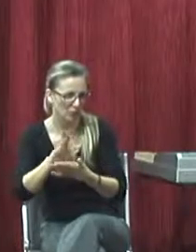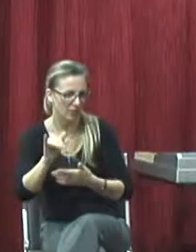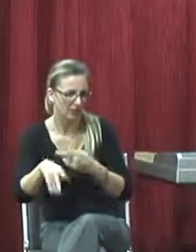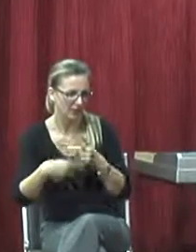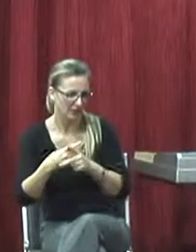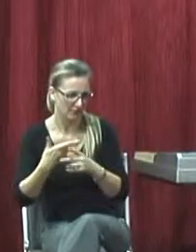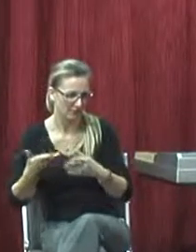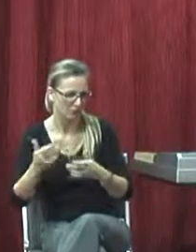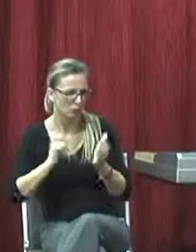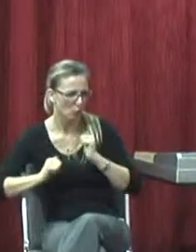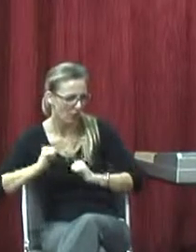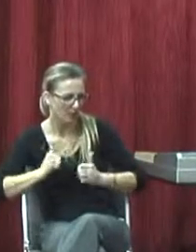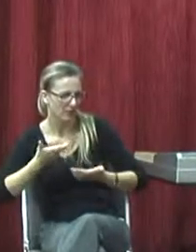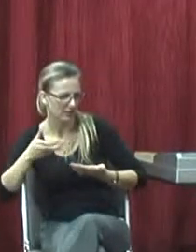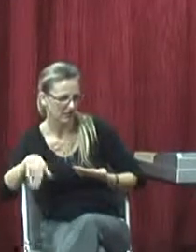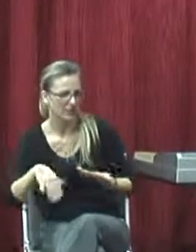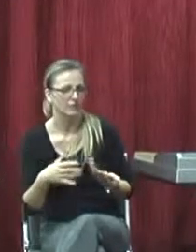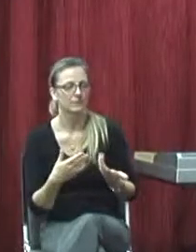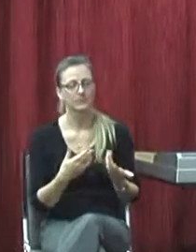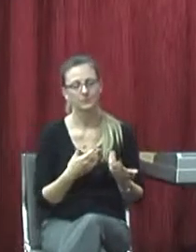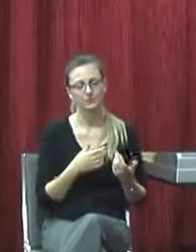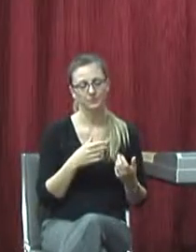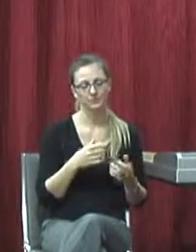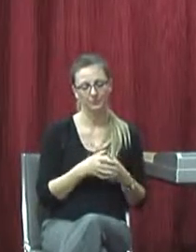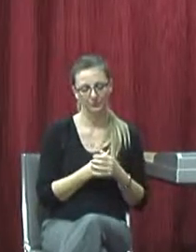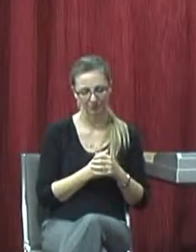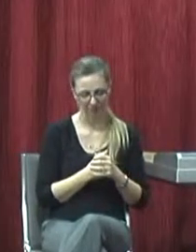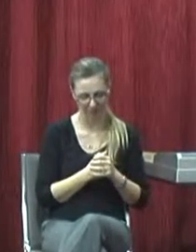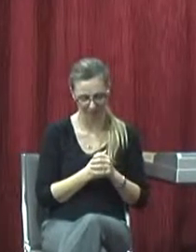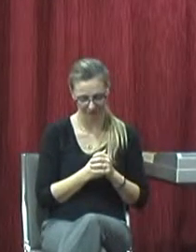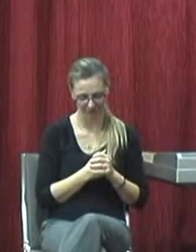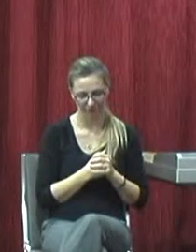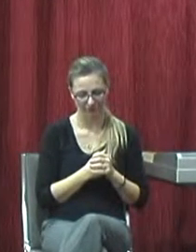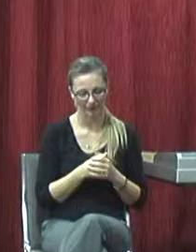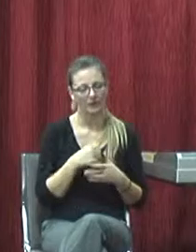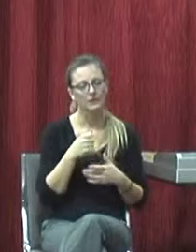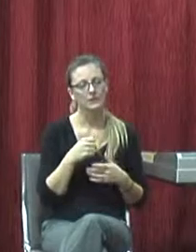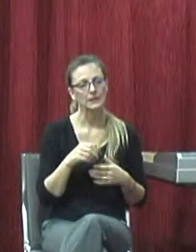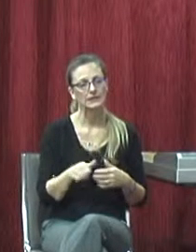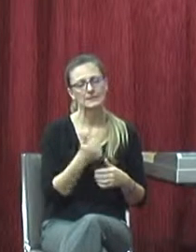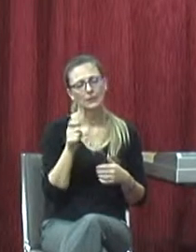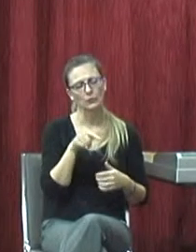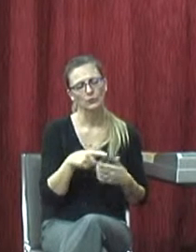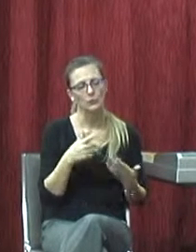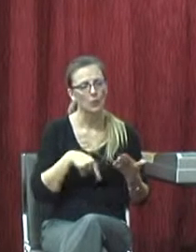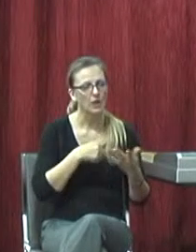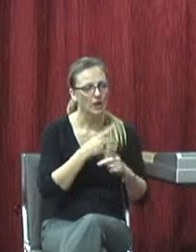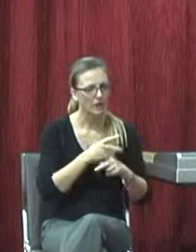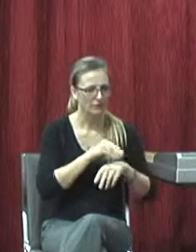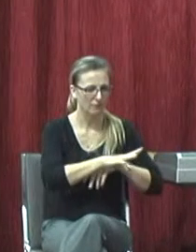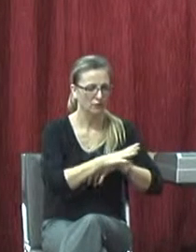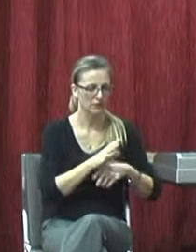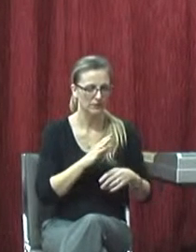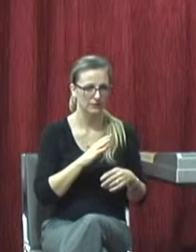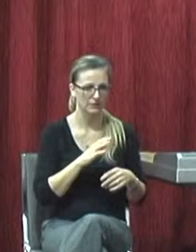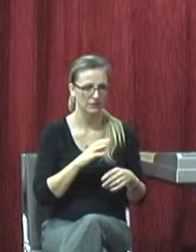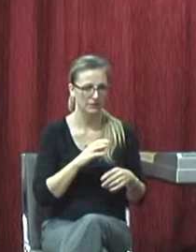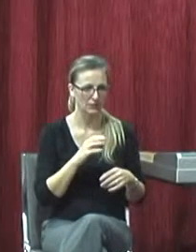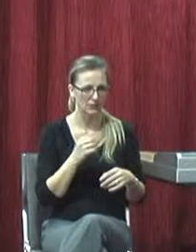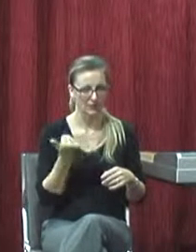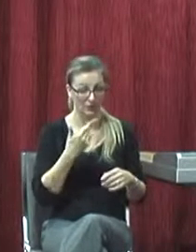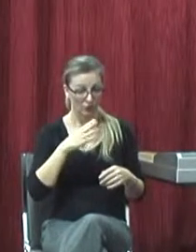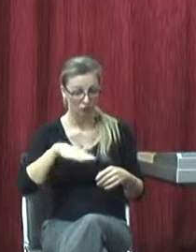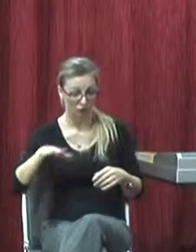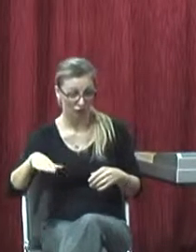where this influences. What kind of influence did other children in our childhood have in making us good